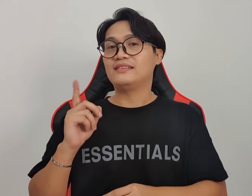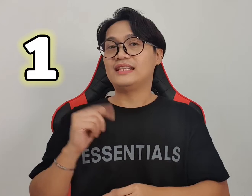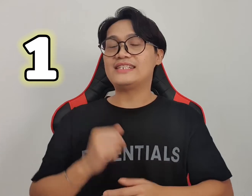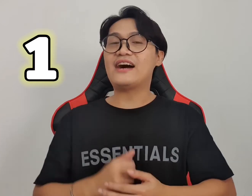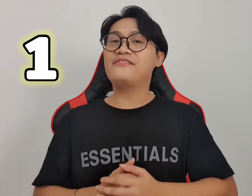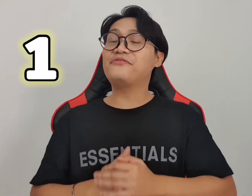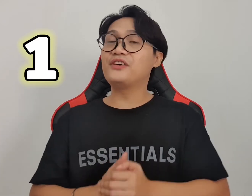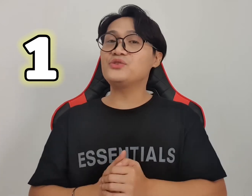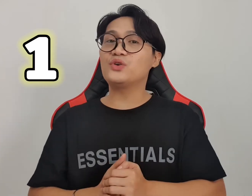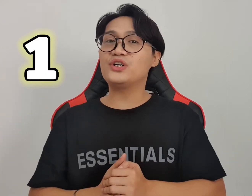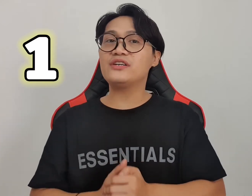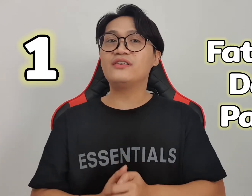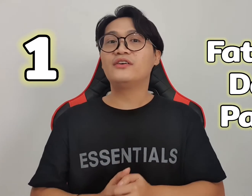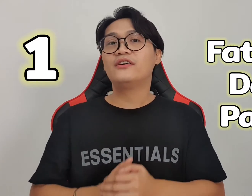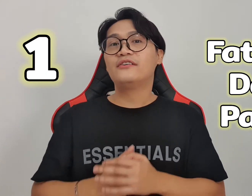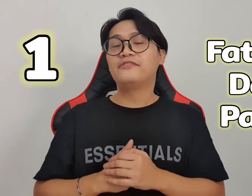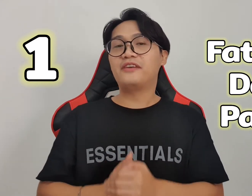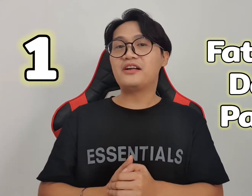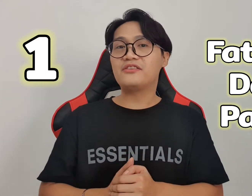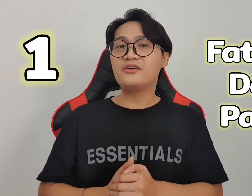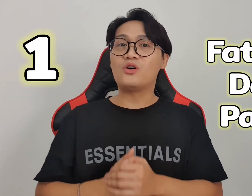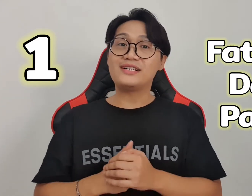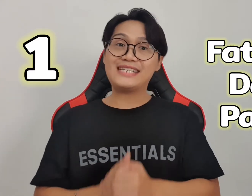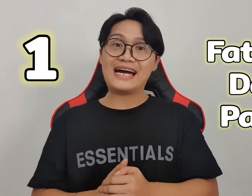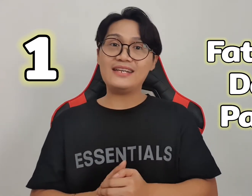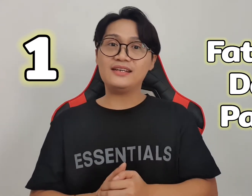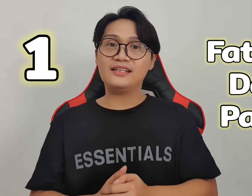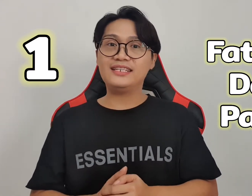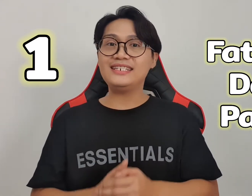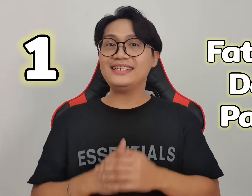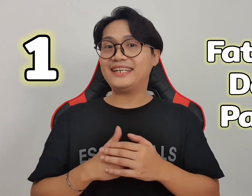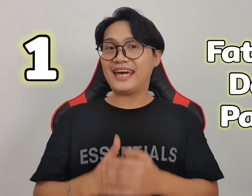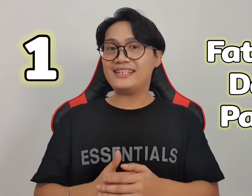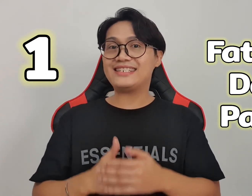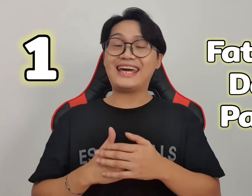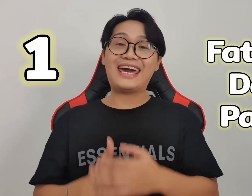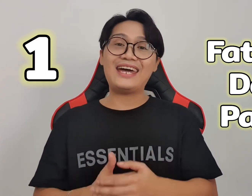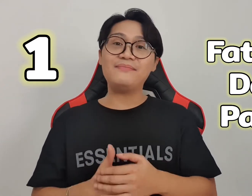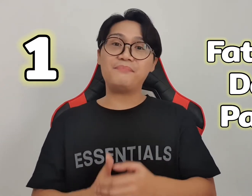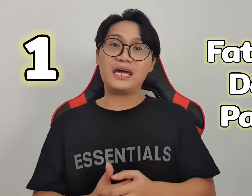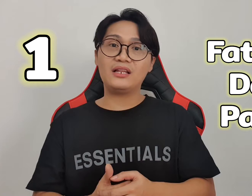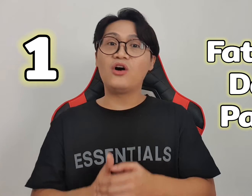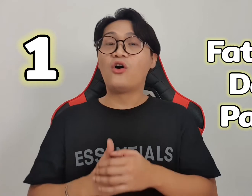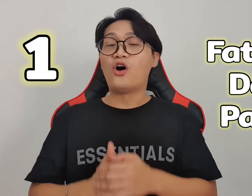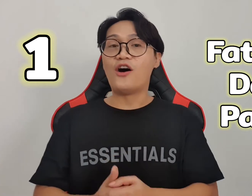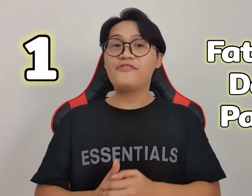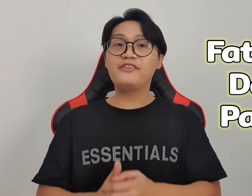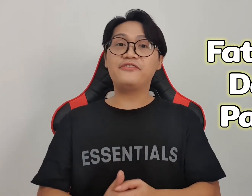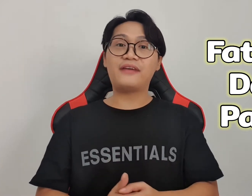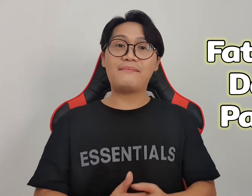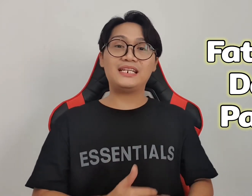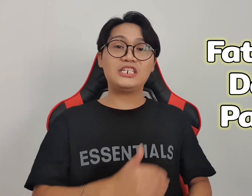Let's have the first word, father or dad. This indicates the head male of the family